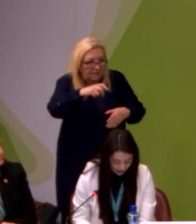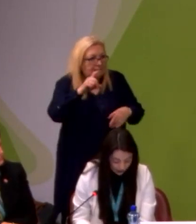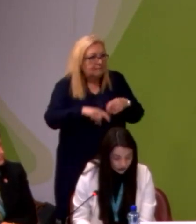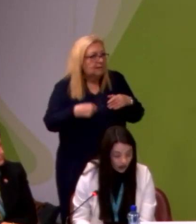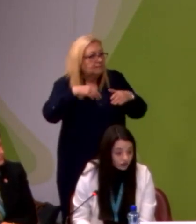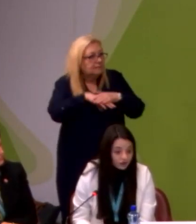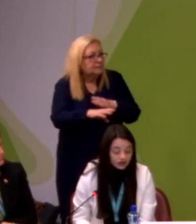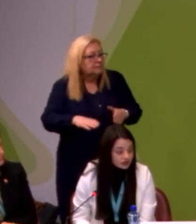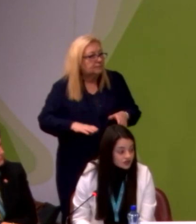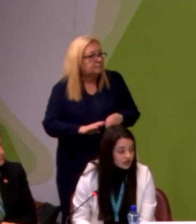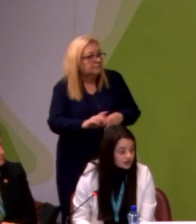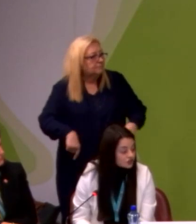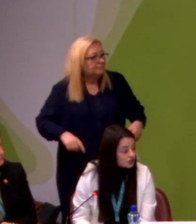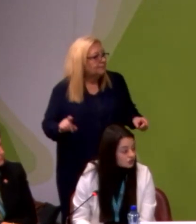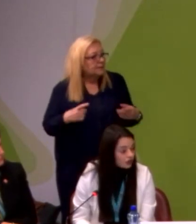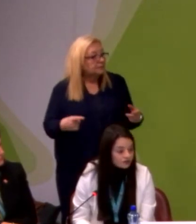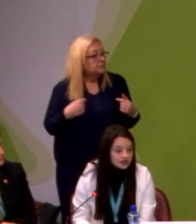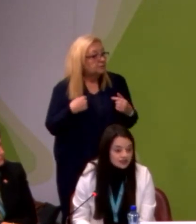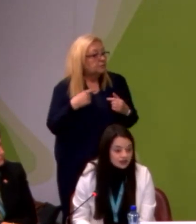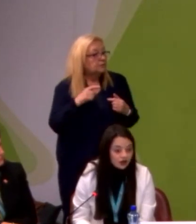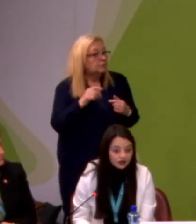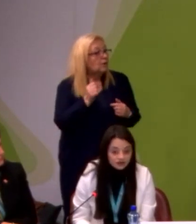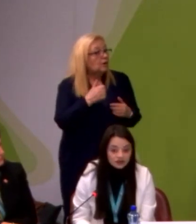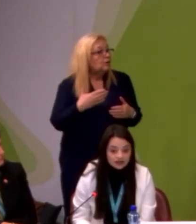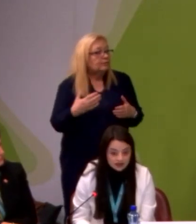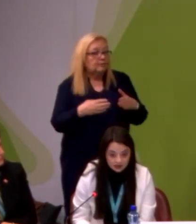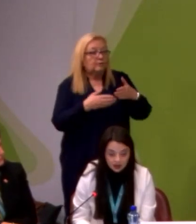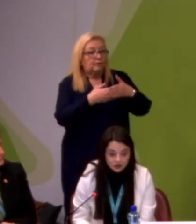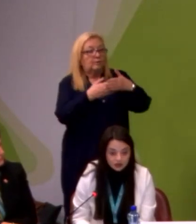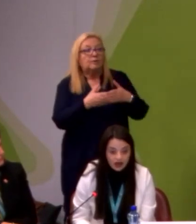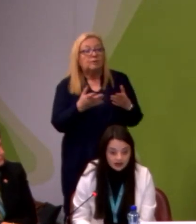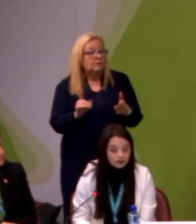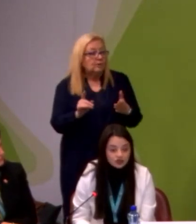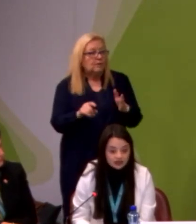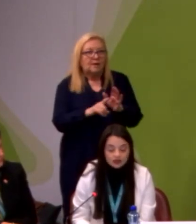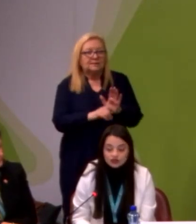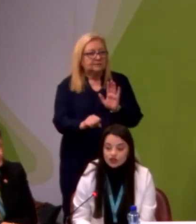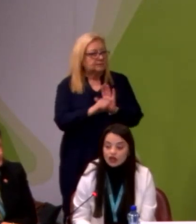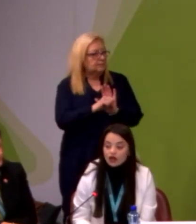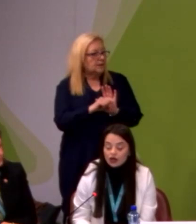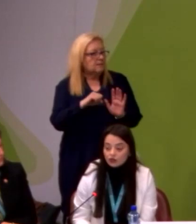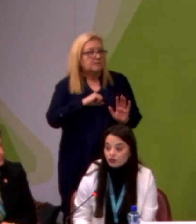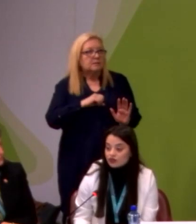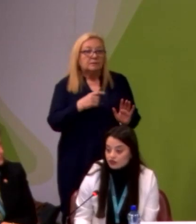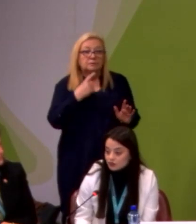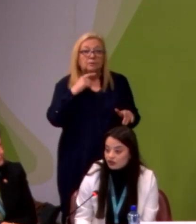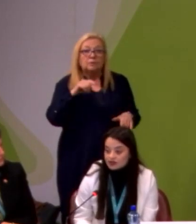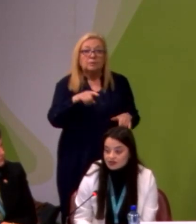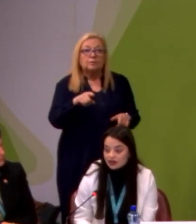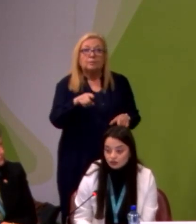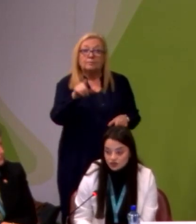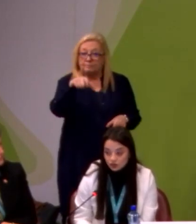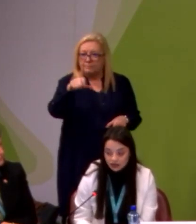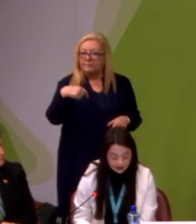And the other barriers that these children are facing are definitely stigma. So the highest percentage with what the